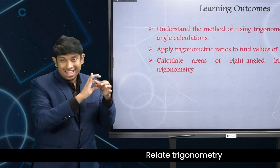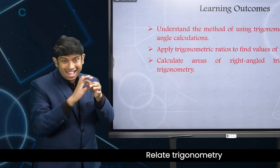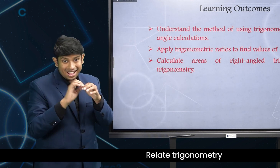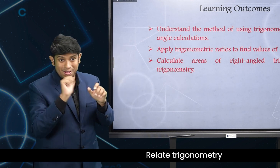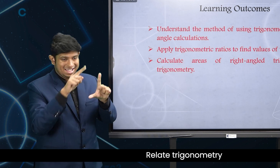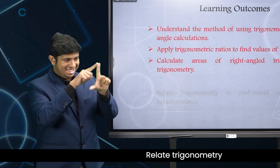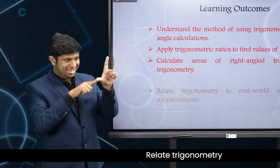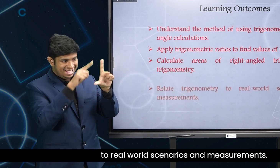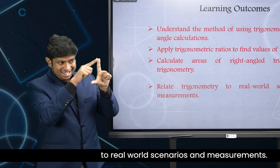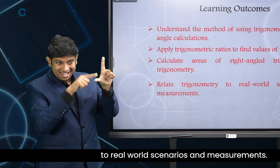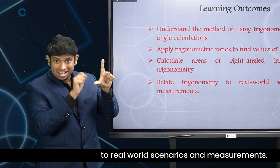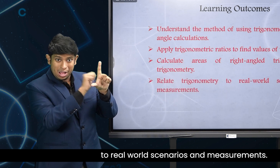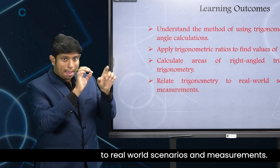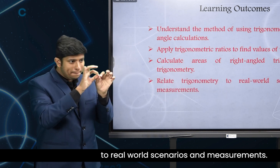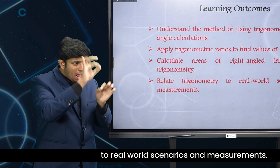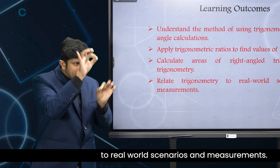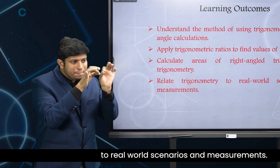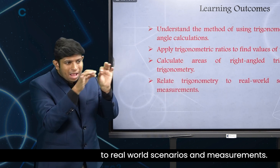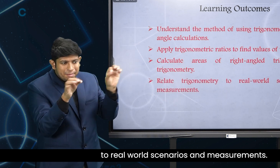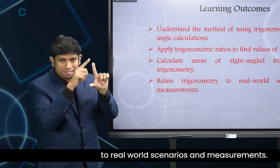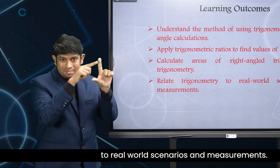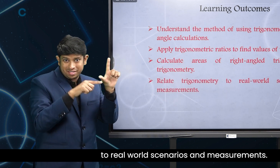relate trigonometry to real world scenarios and measurements.